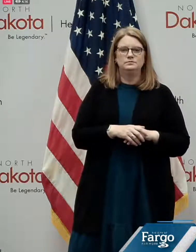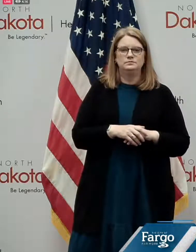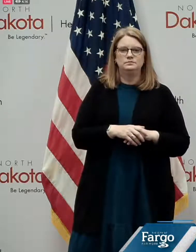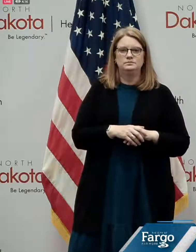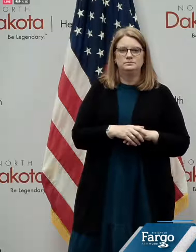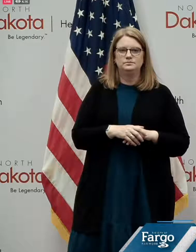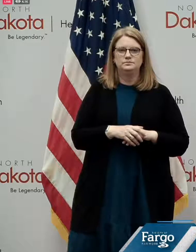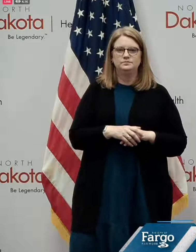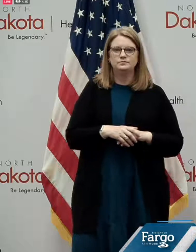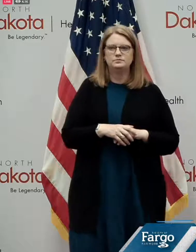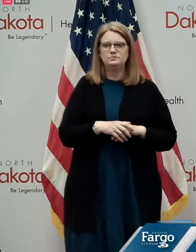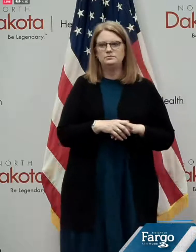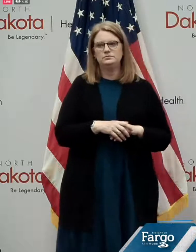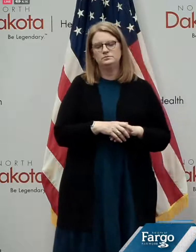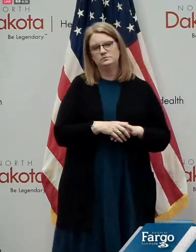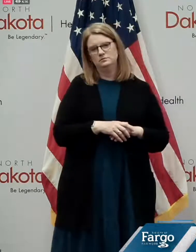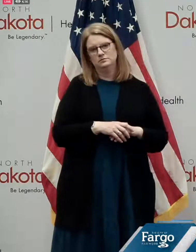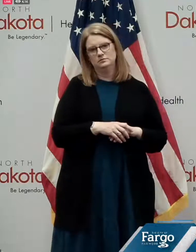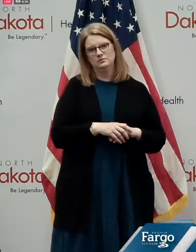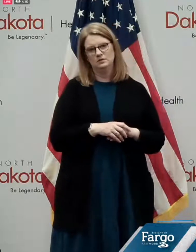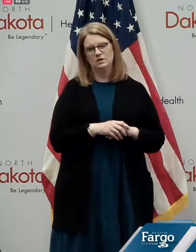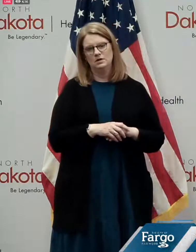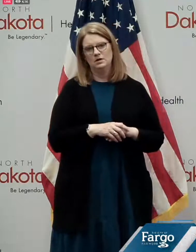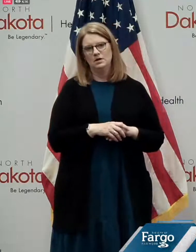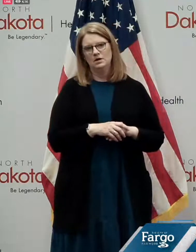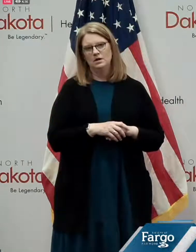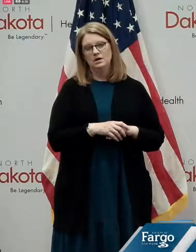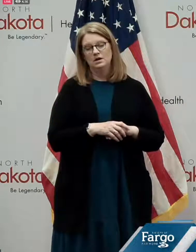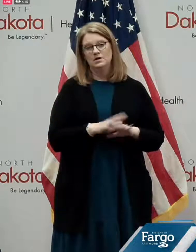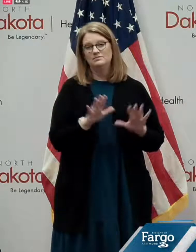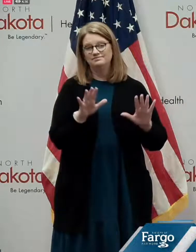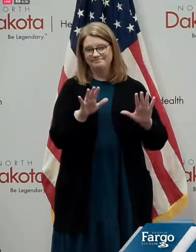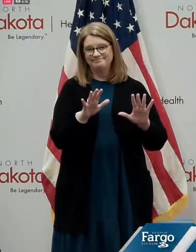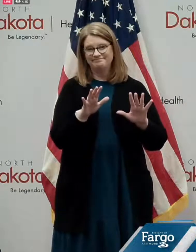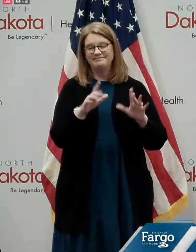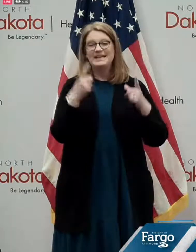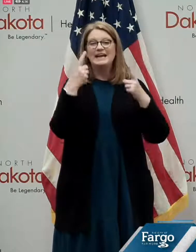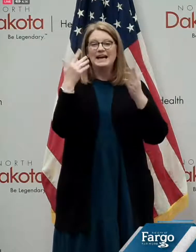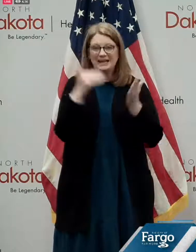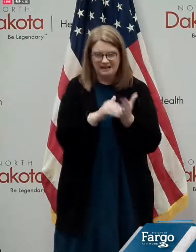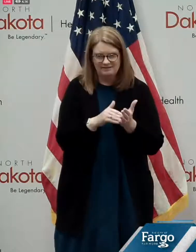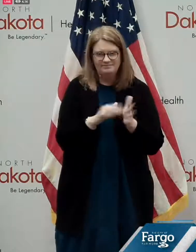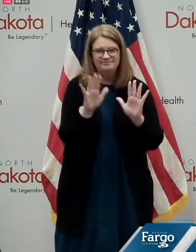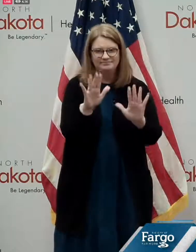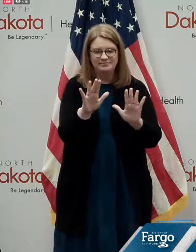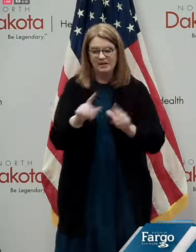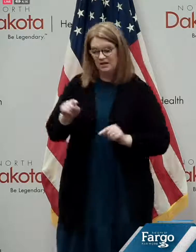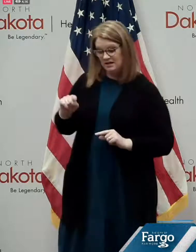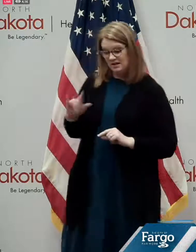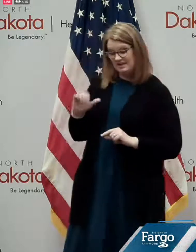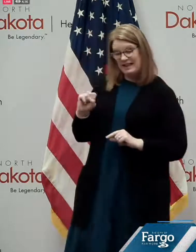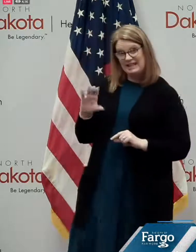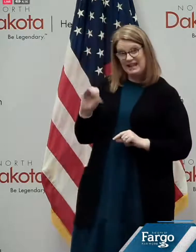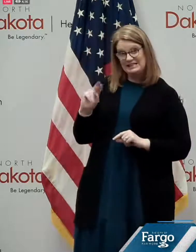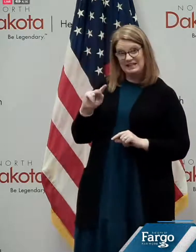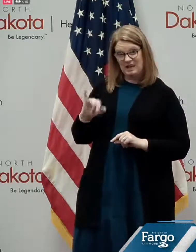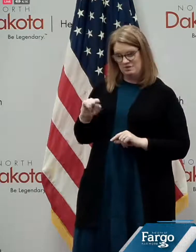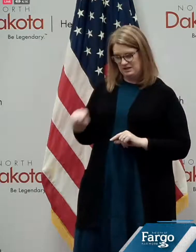One of the things that we do want to duplicate again is the success that we had in Cass County. The 14-day